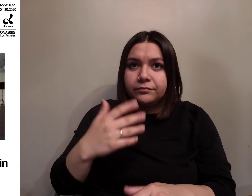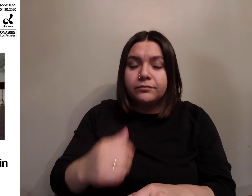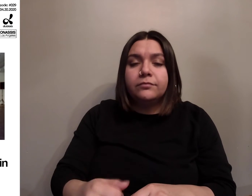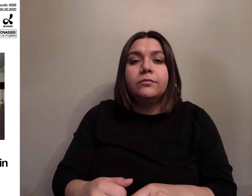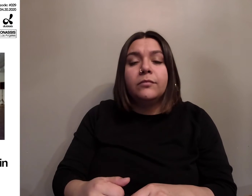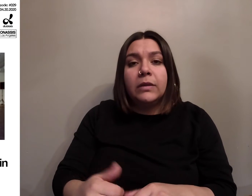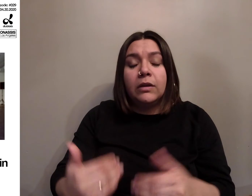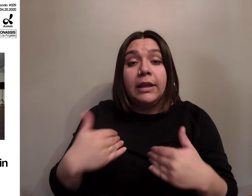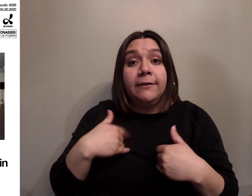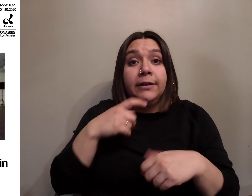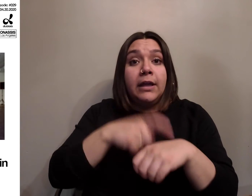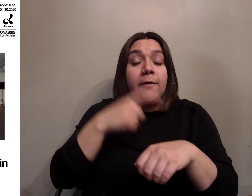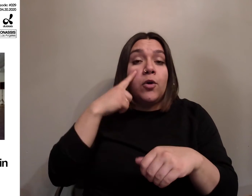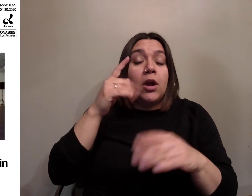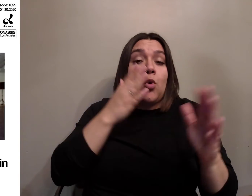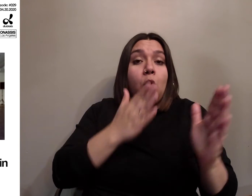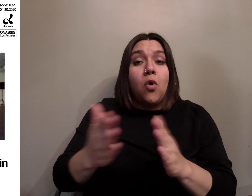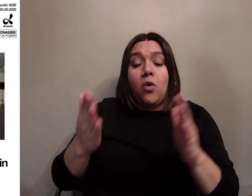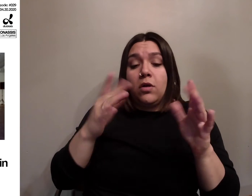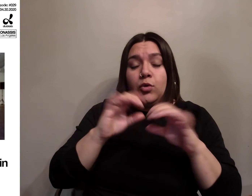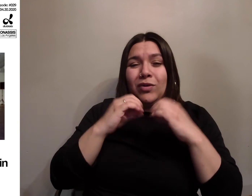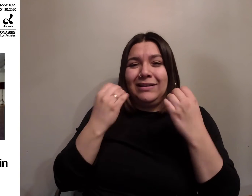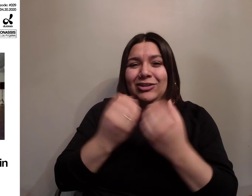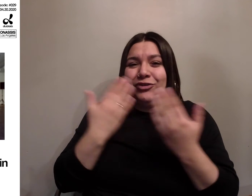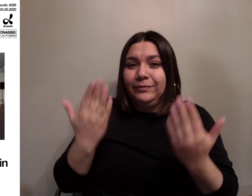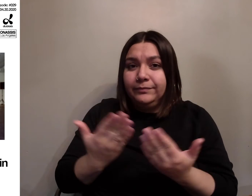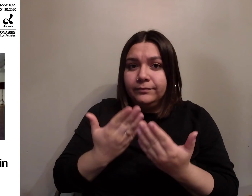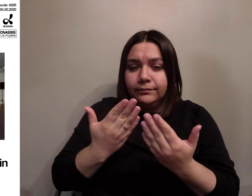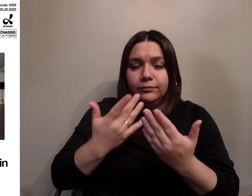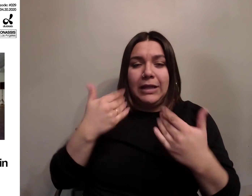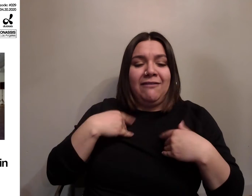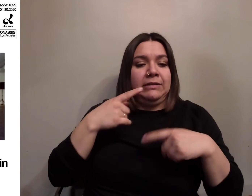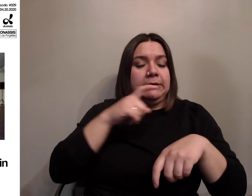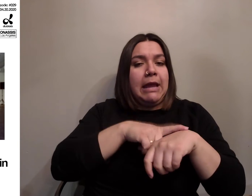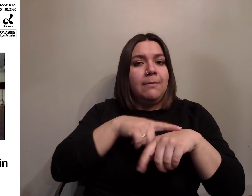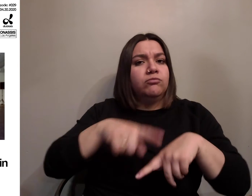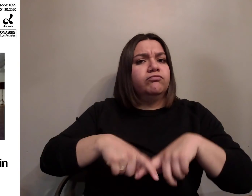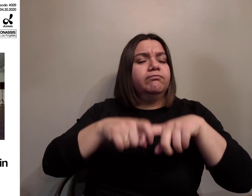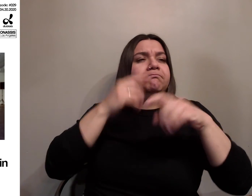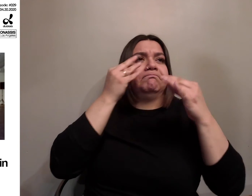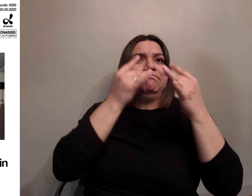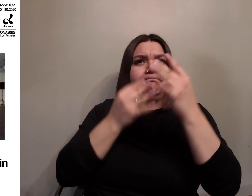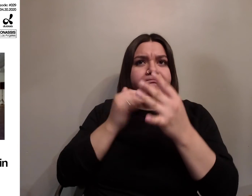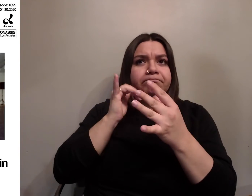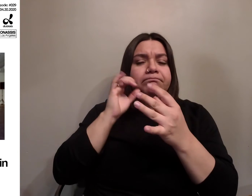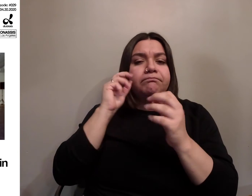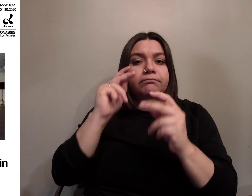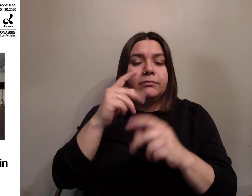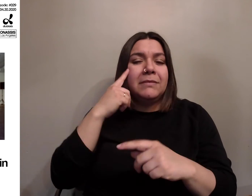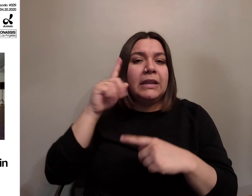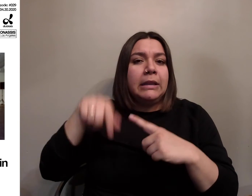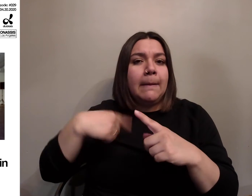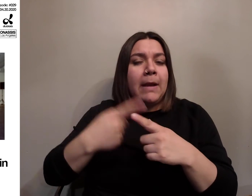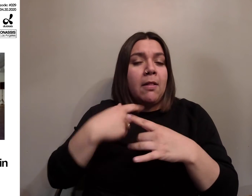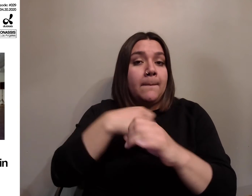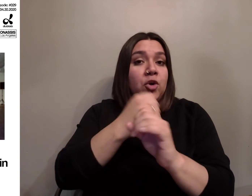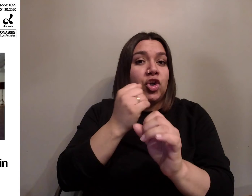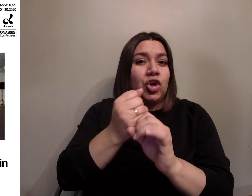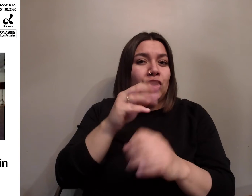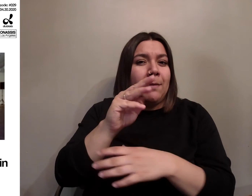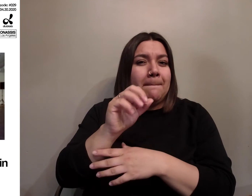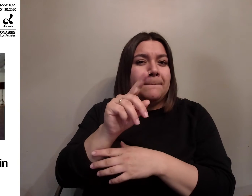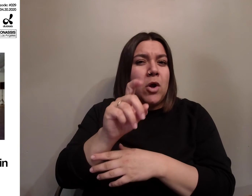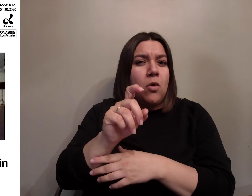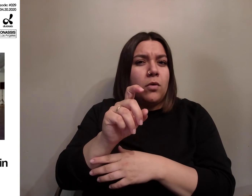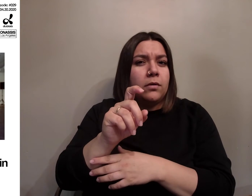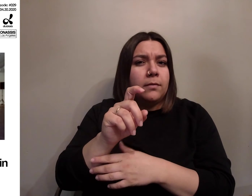a cycle. Like events are really easy to put us in that kind of production cycle. I know that well. I